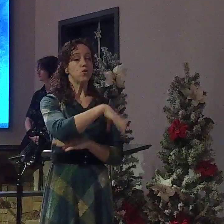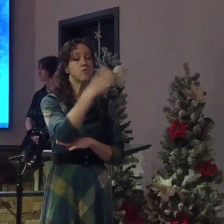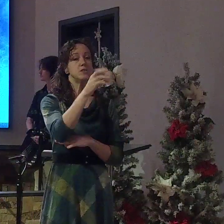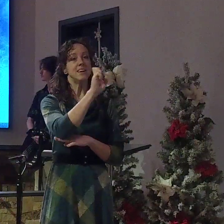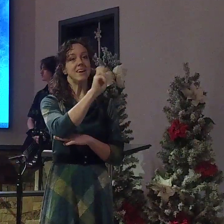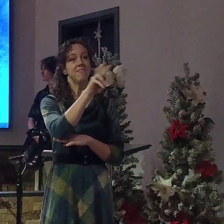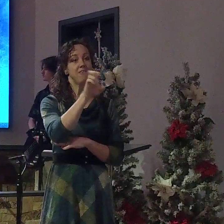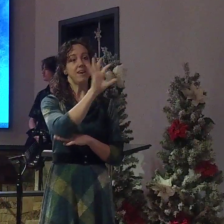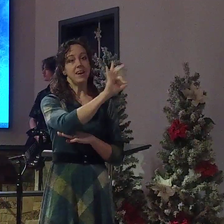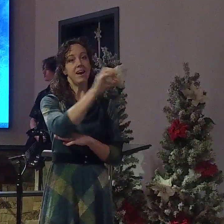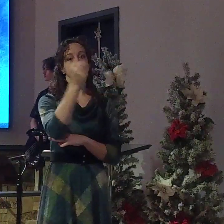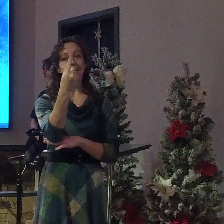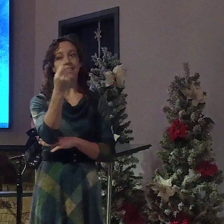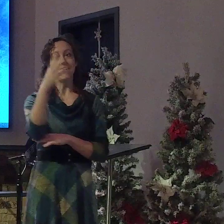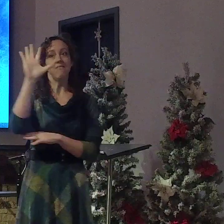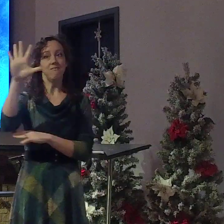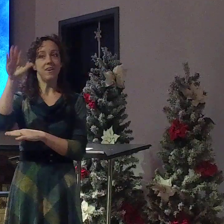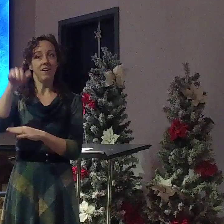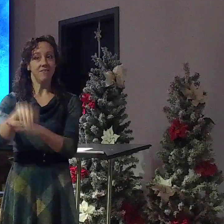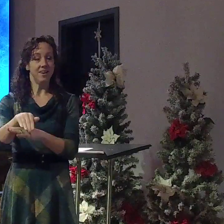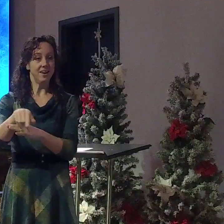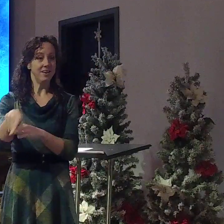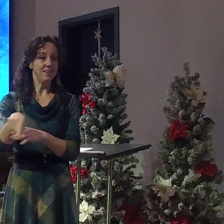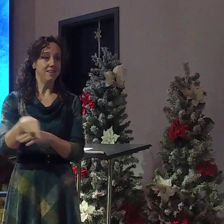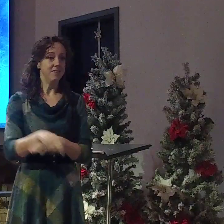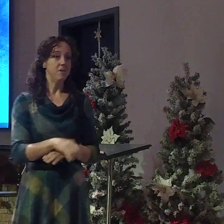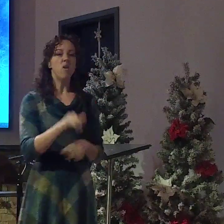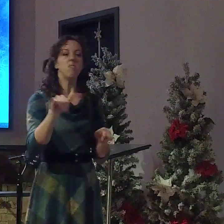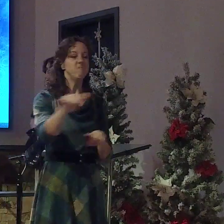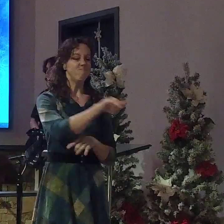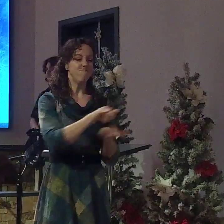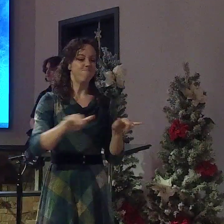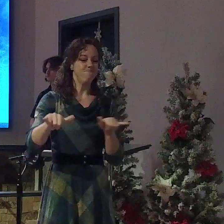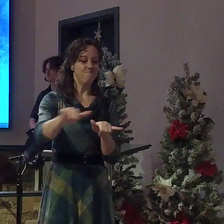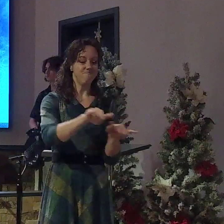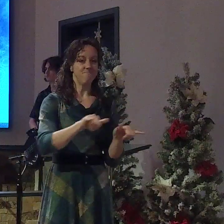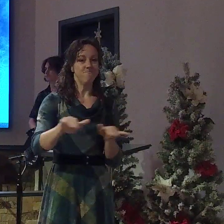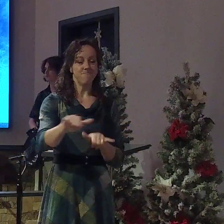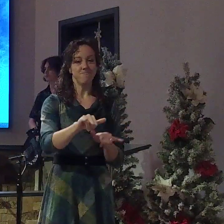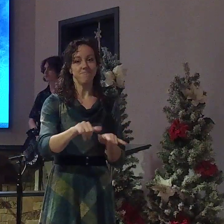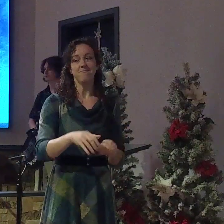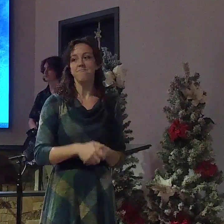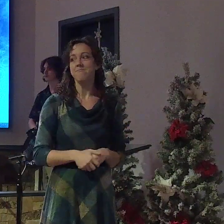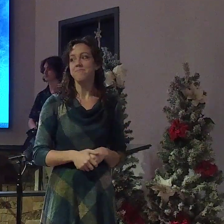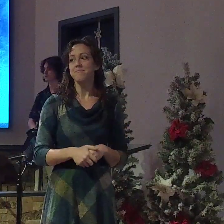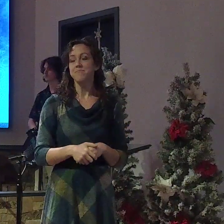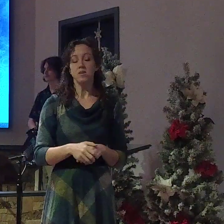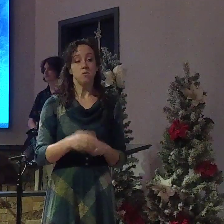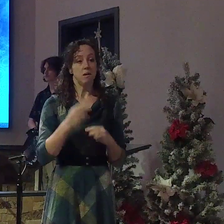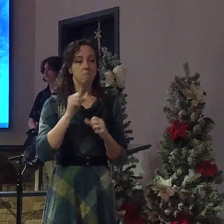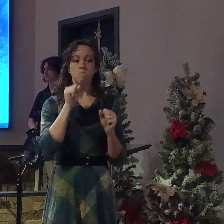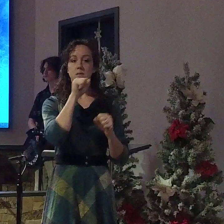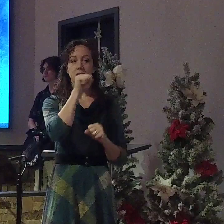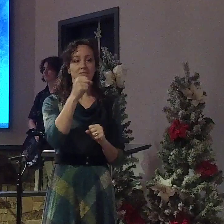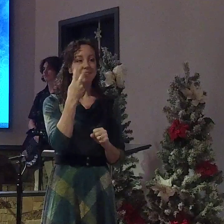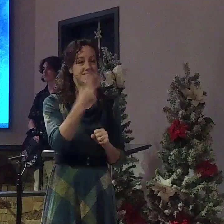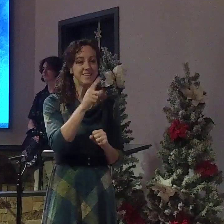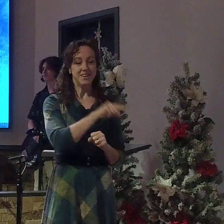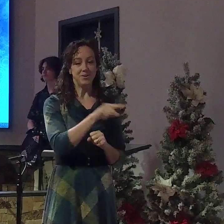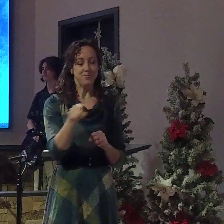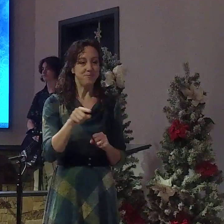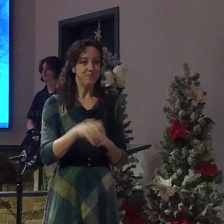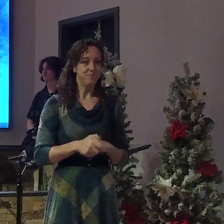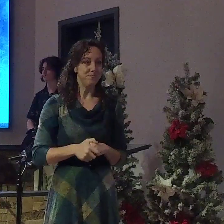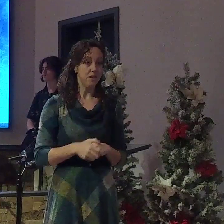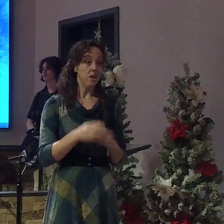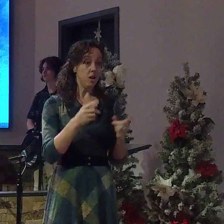Also, in other news, we also have our budgets. If you're going to our annual budget meeting this Wednesday, we have our